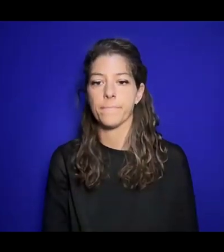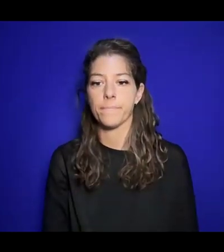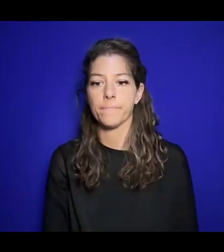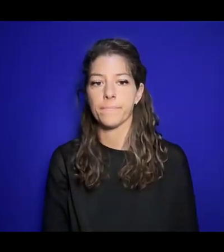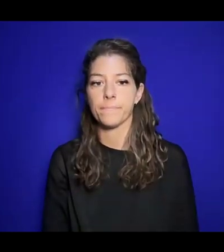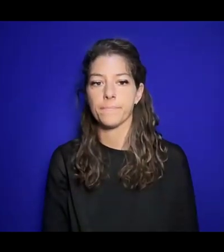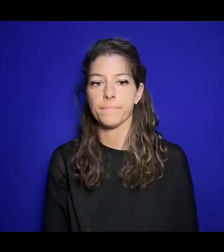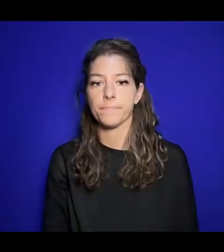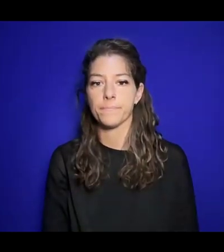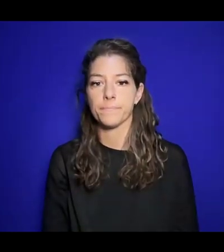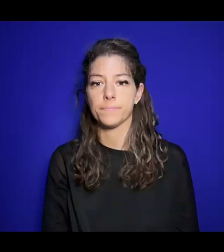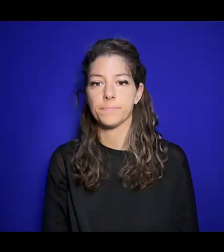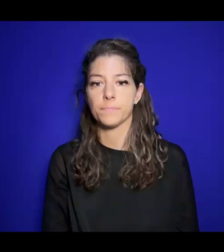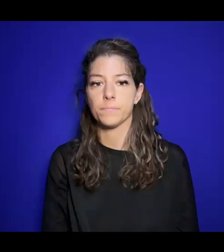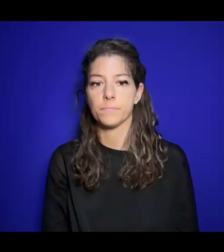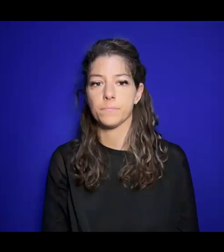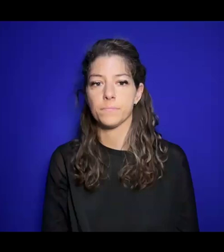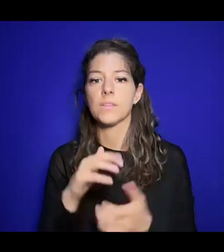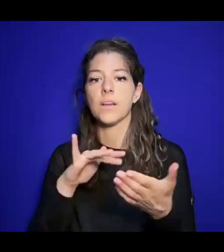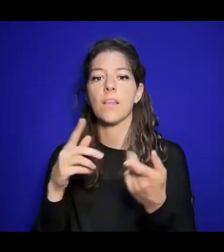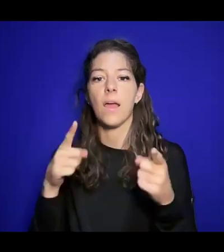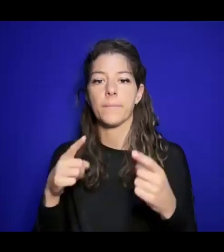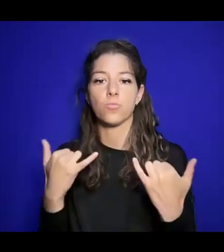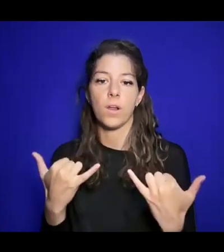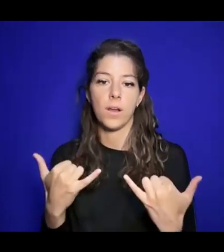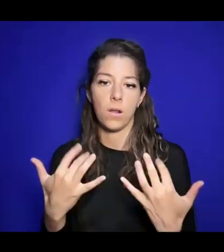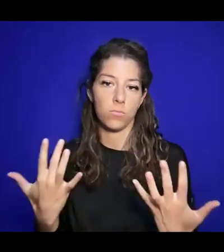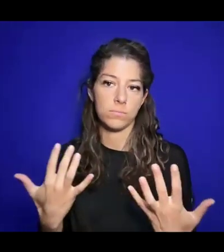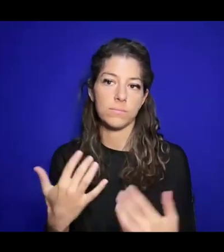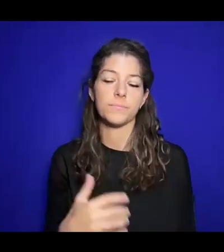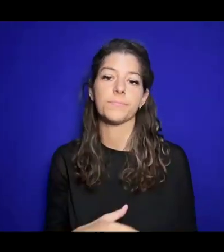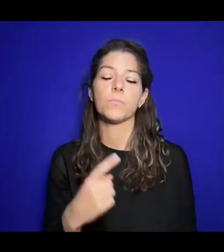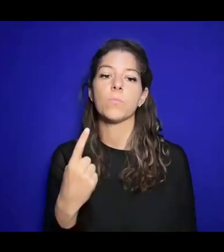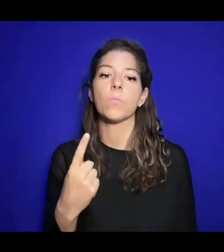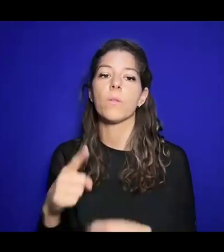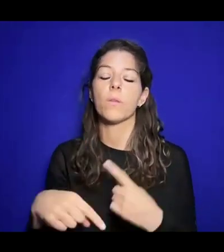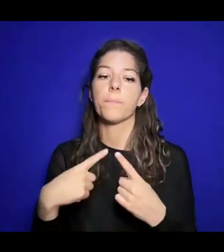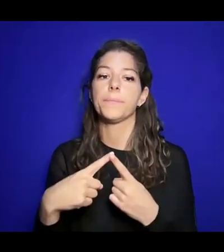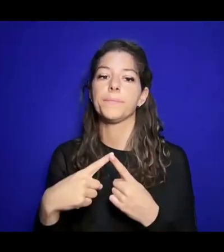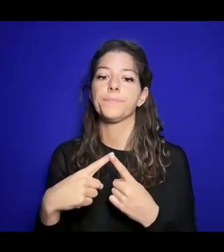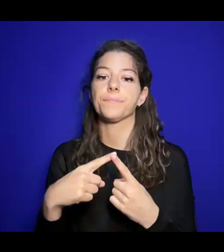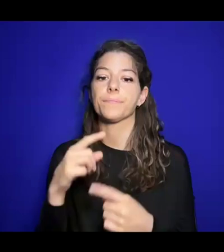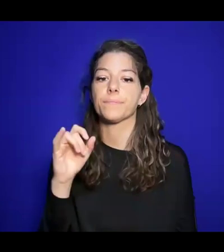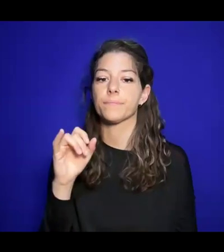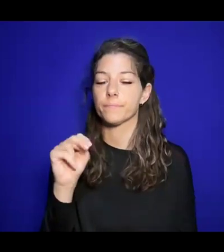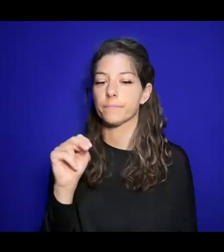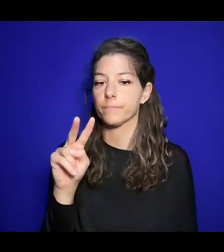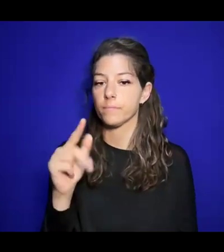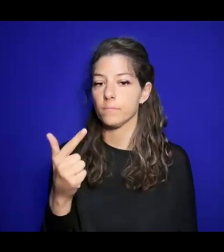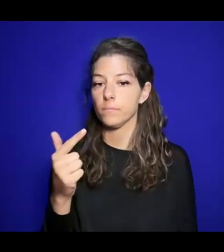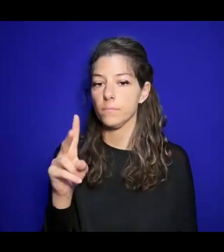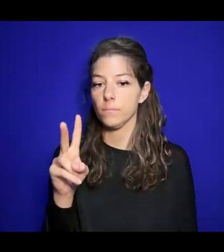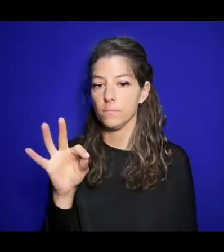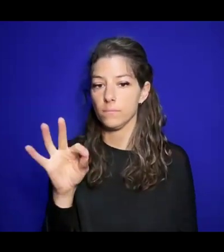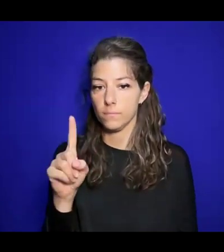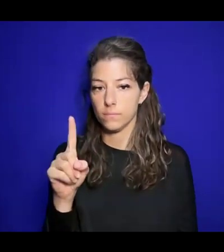about that. So let's just talk about studies that are going on right now. And one is about this NVG 291,